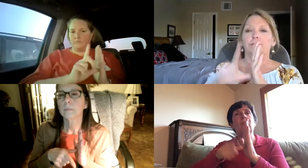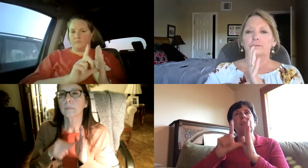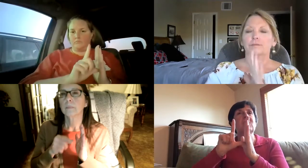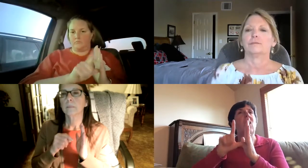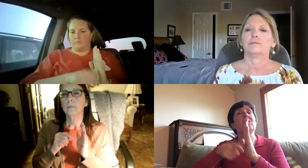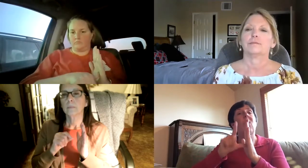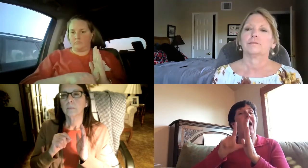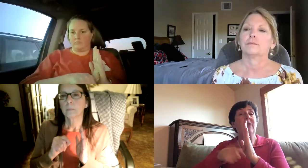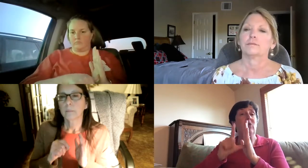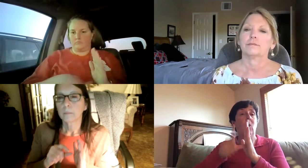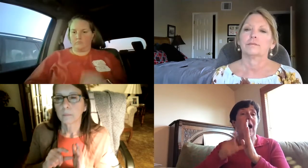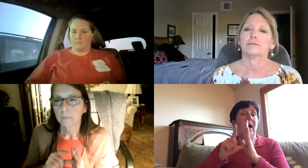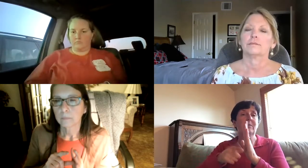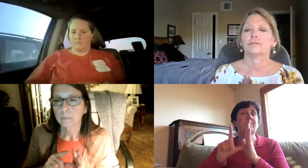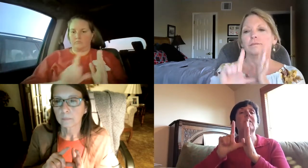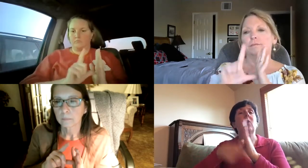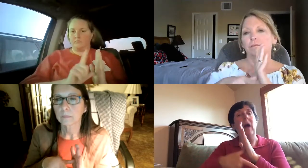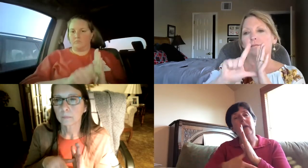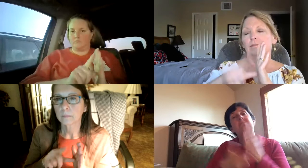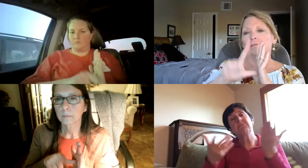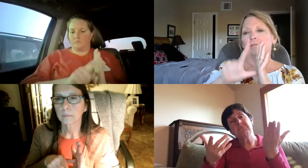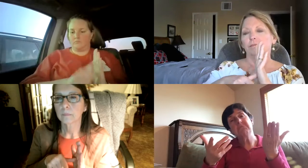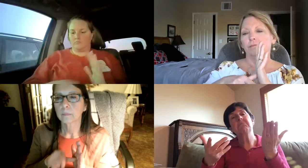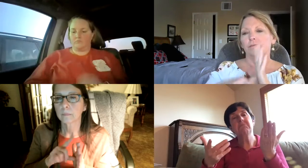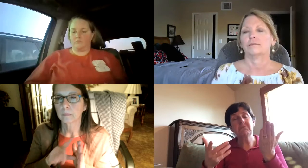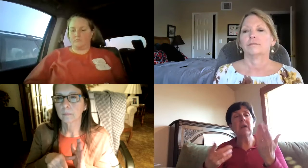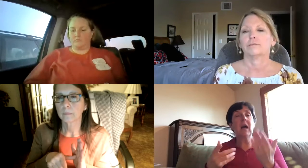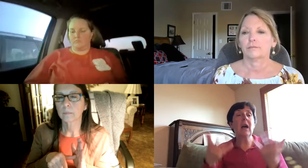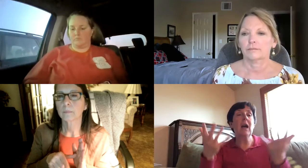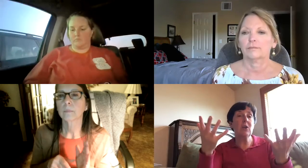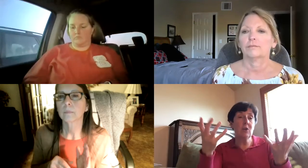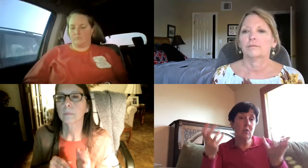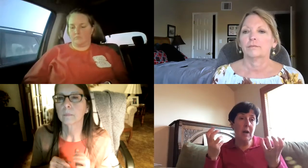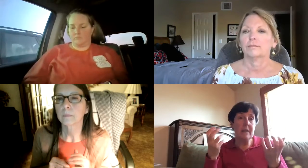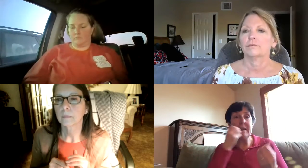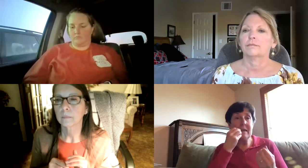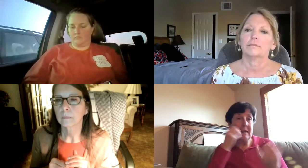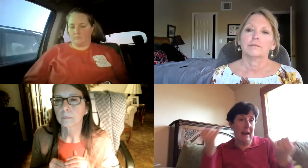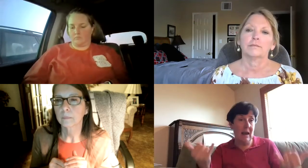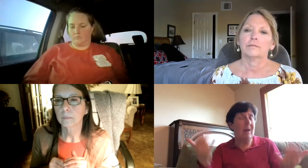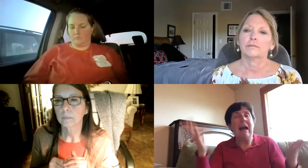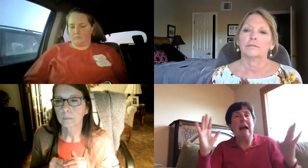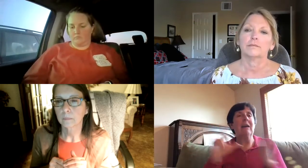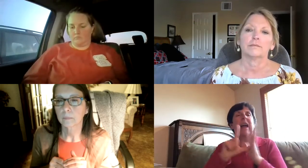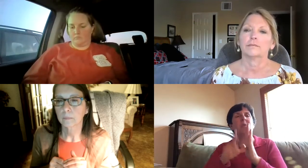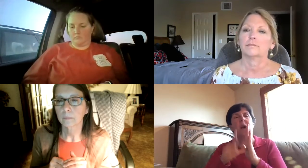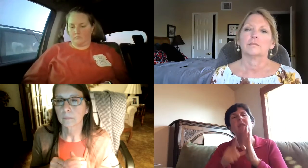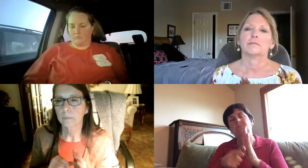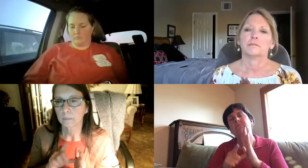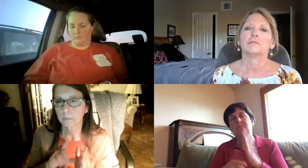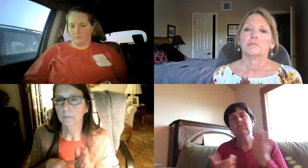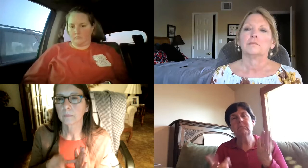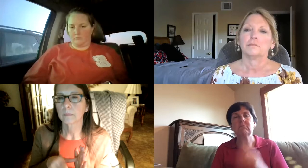So this is also after a while. Do you want to eat now? After a